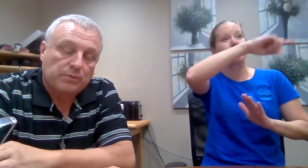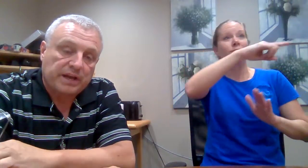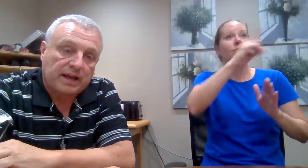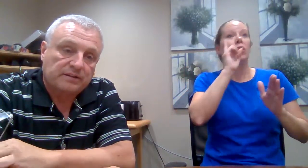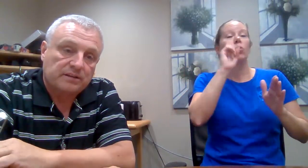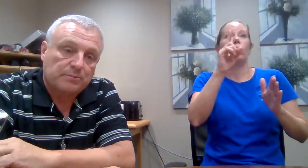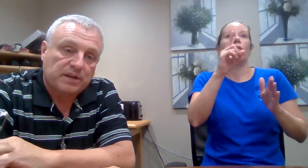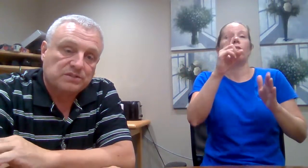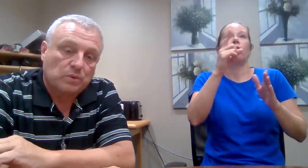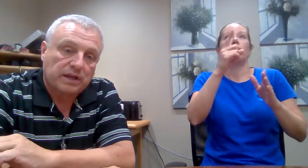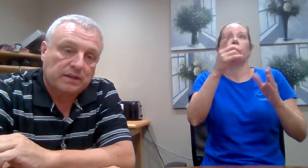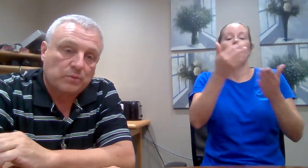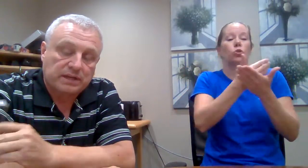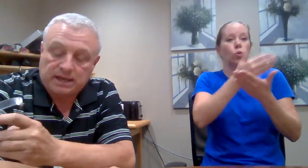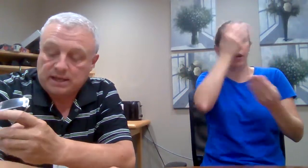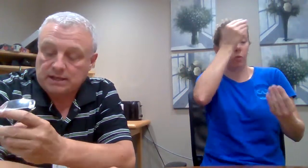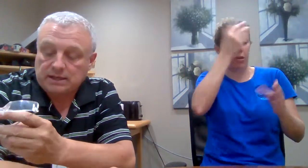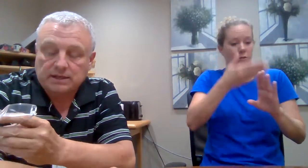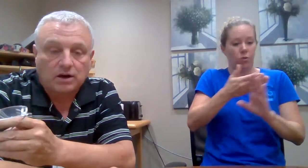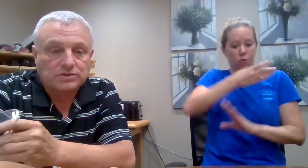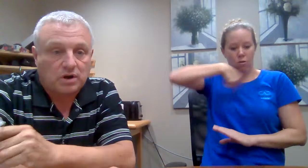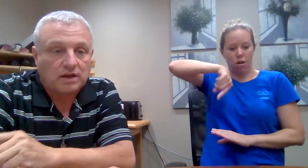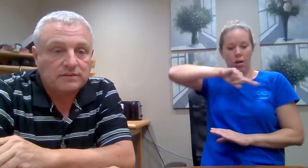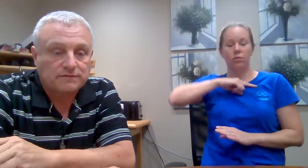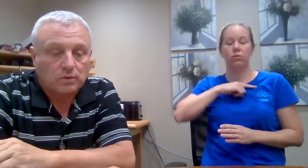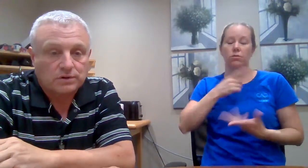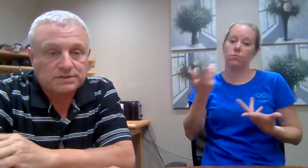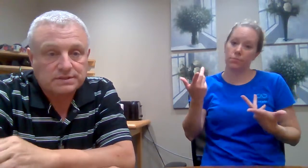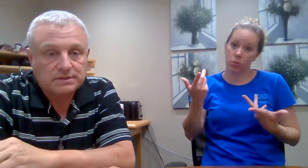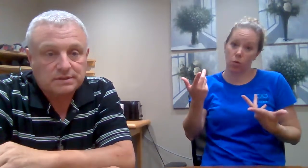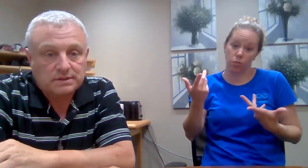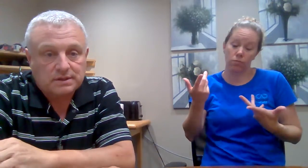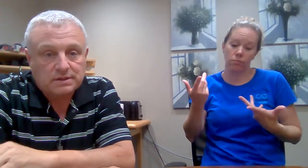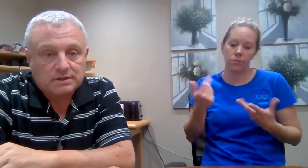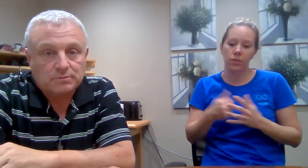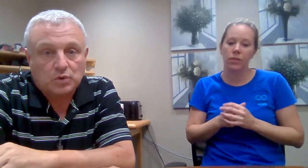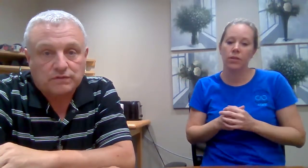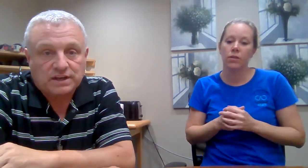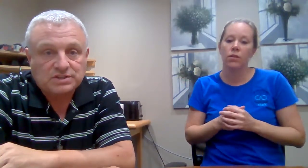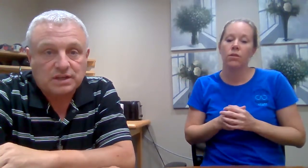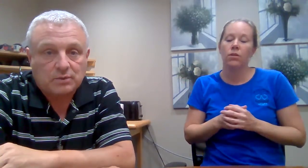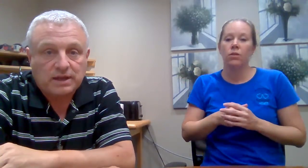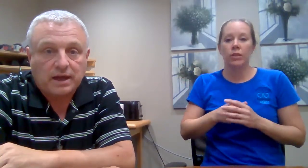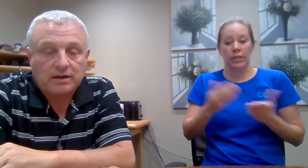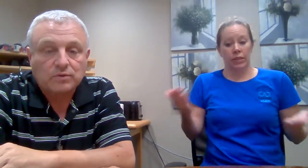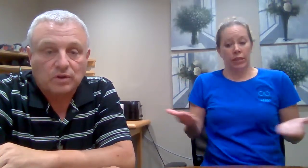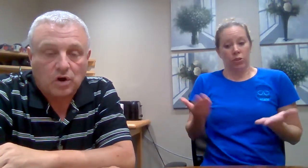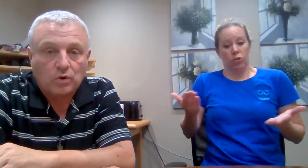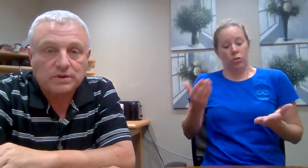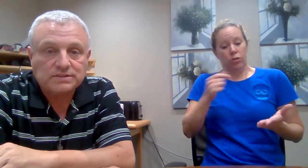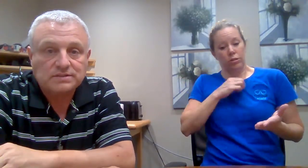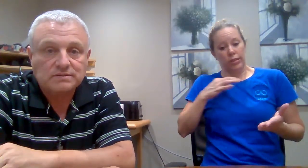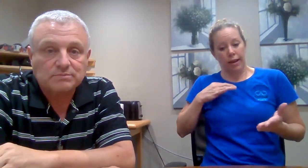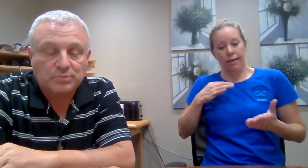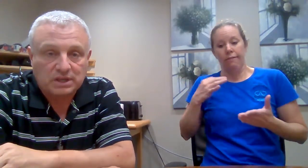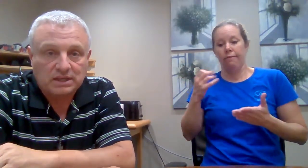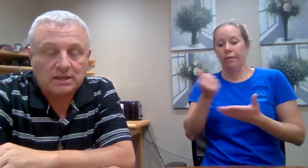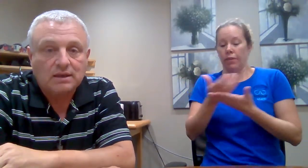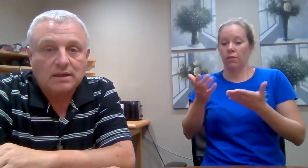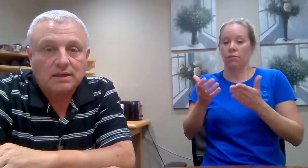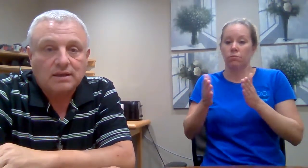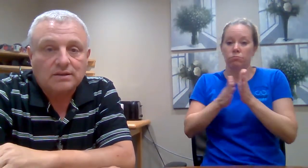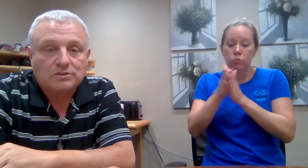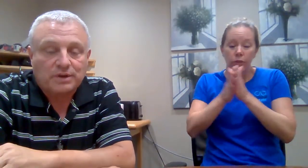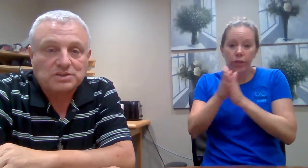and we react in the best way that we can. And our driving force, the motivation that we have, will always